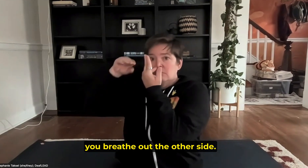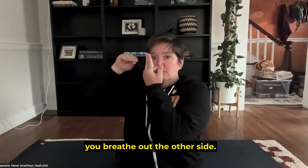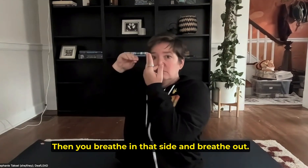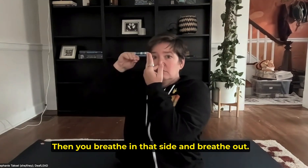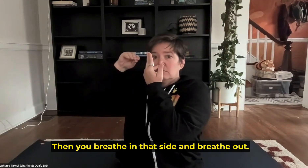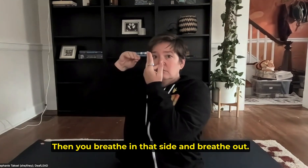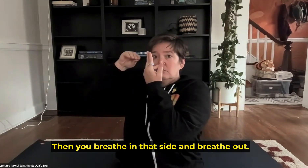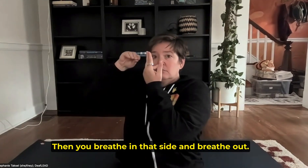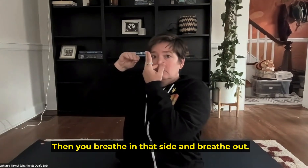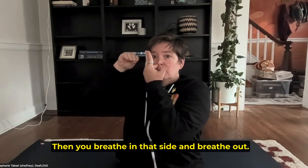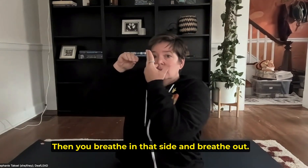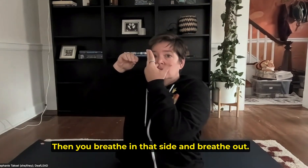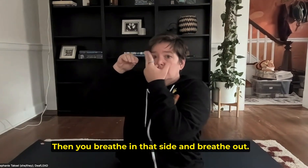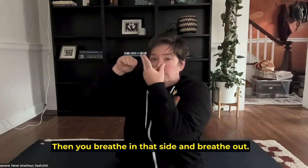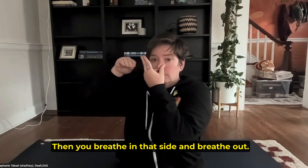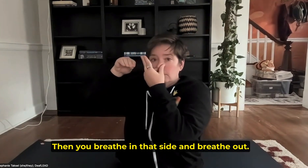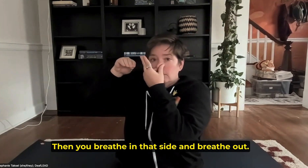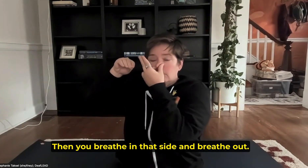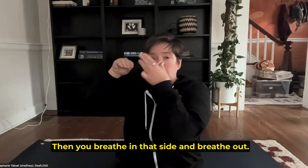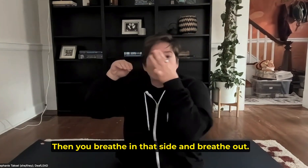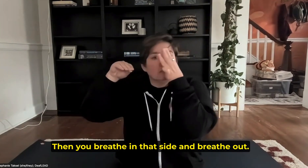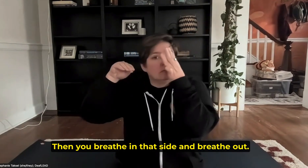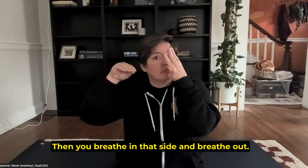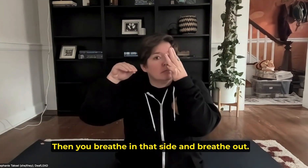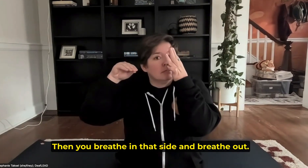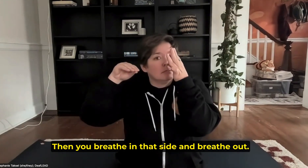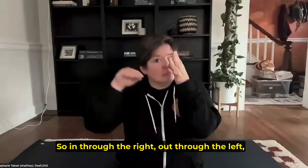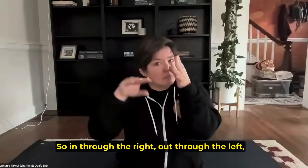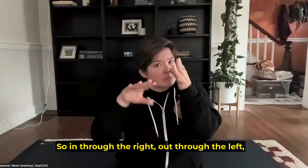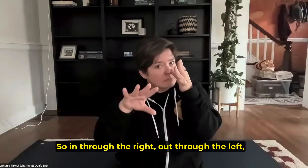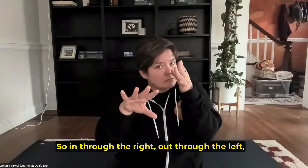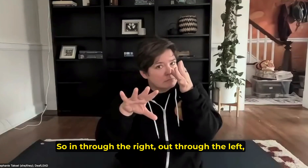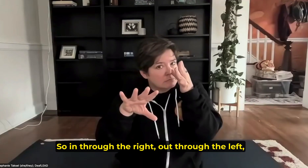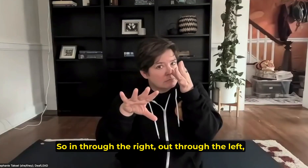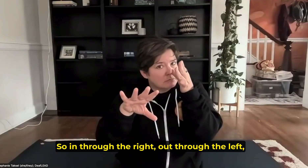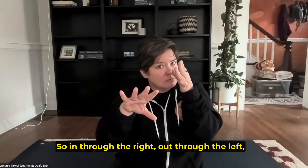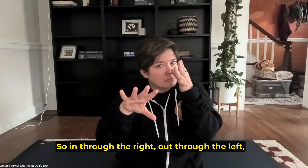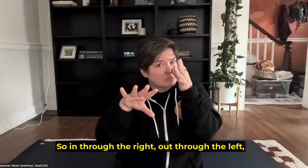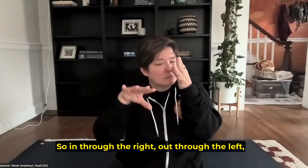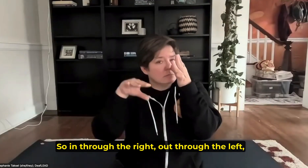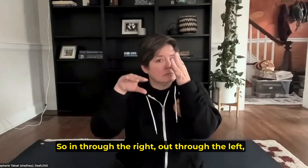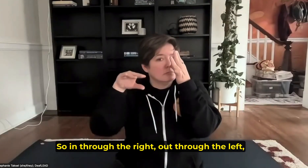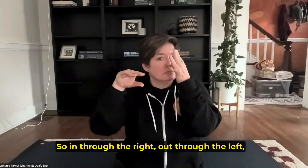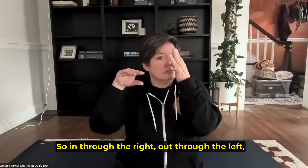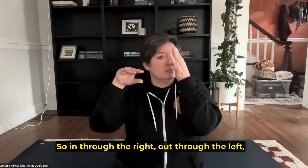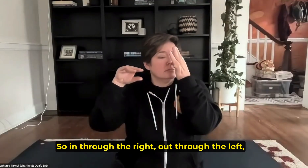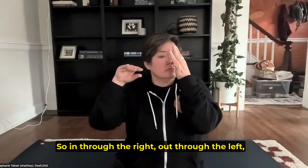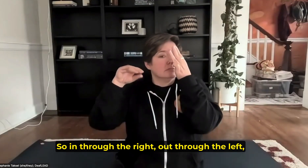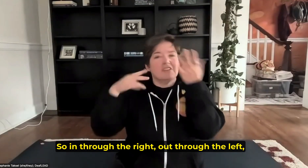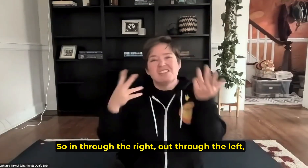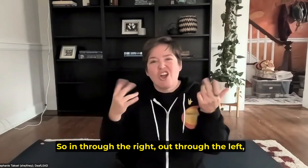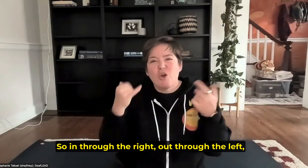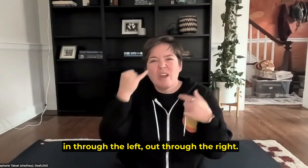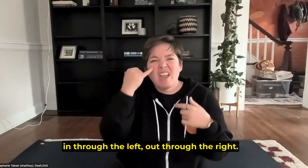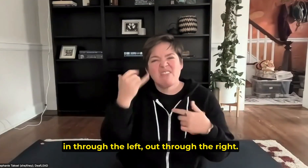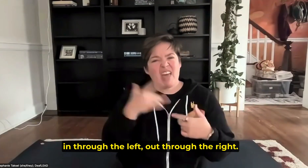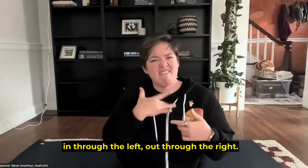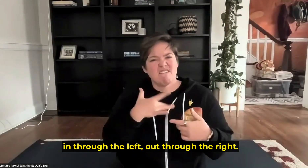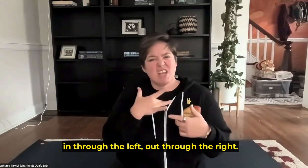side, then you breathe in that side and breathe out. So in through the right, out through the left, in through the left,